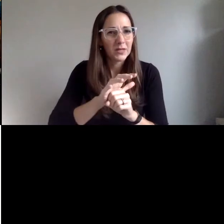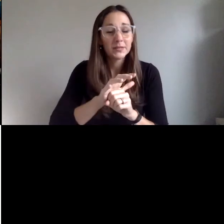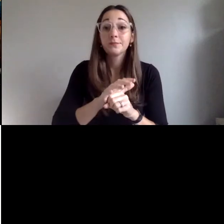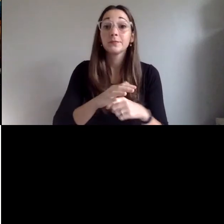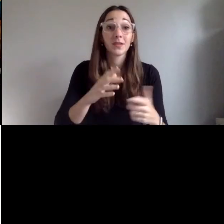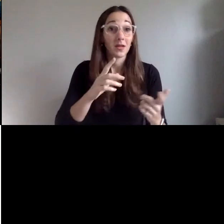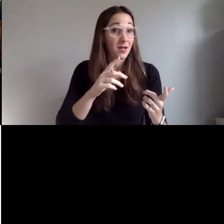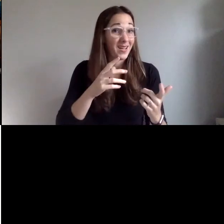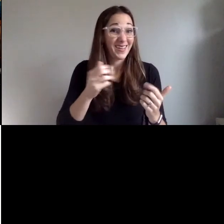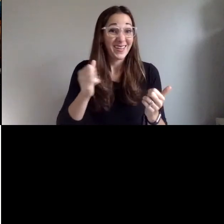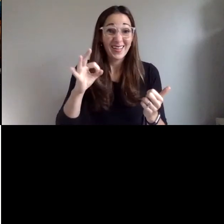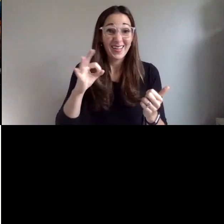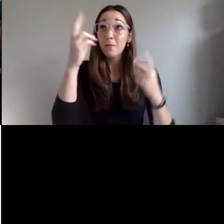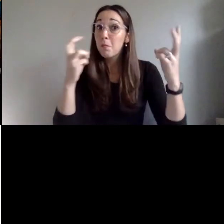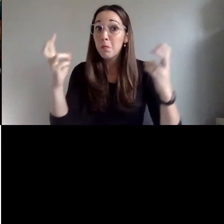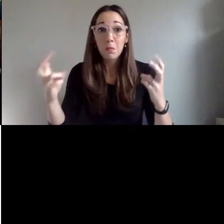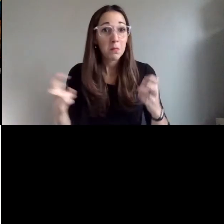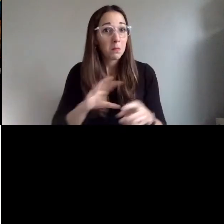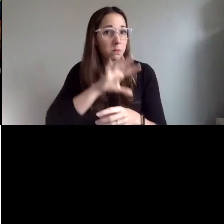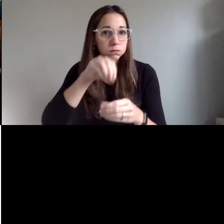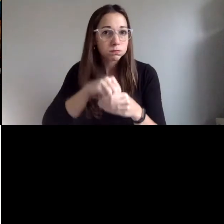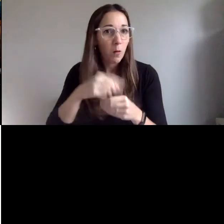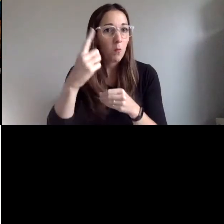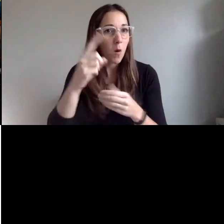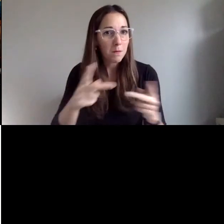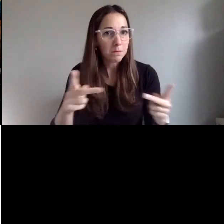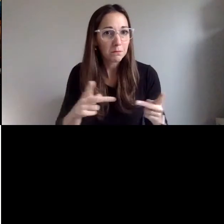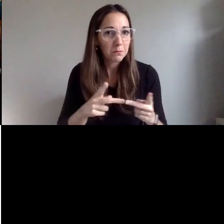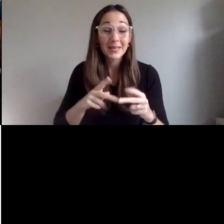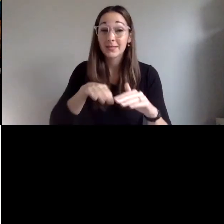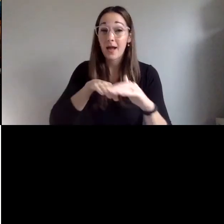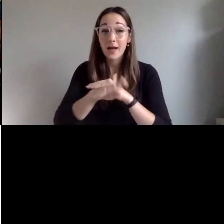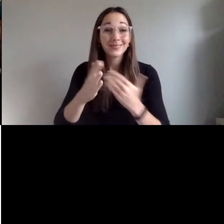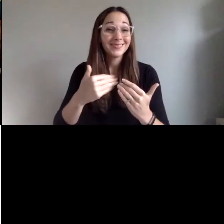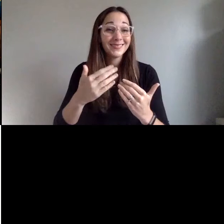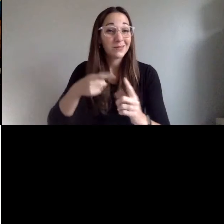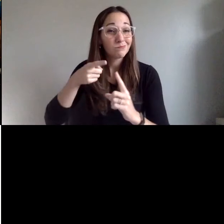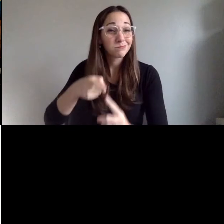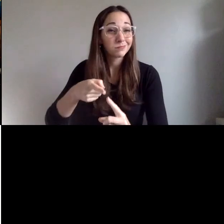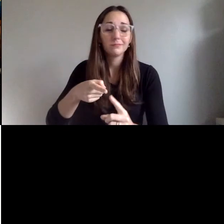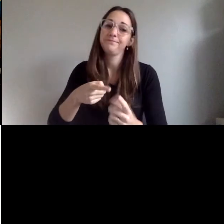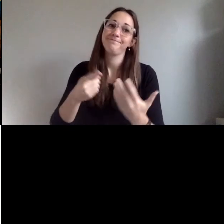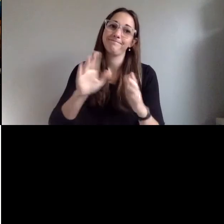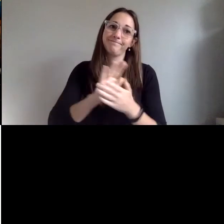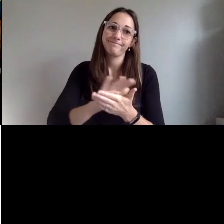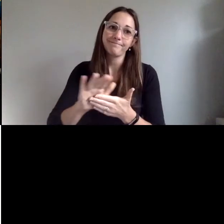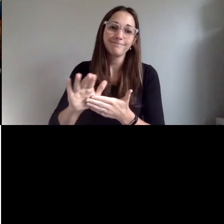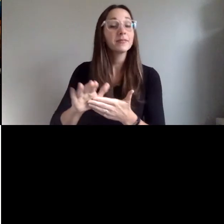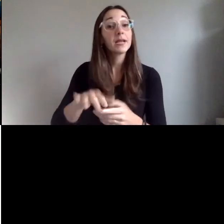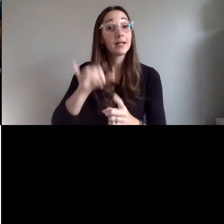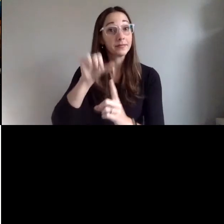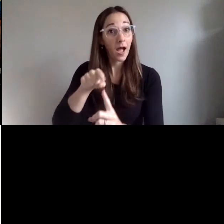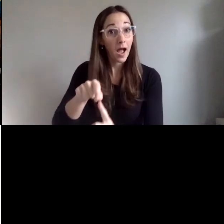with input from the local regions would be great. And then we'd like to be able to use that to expand out